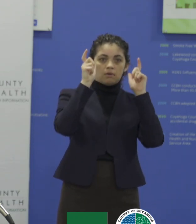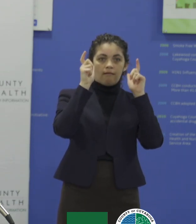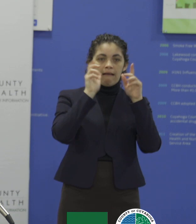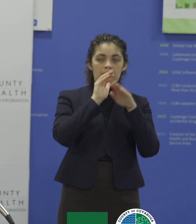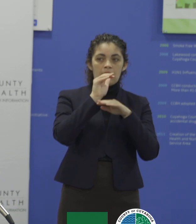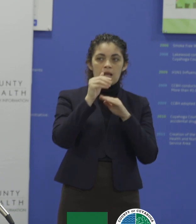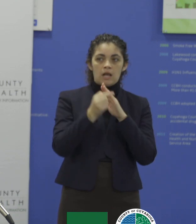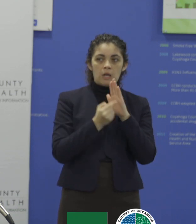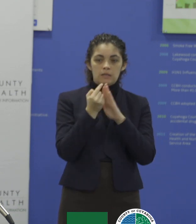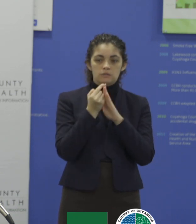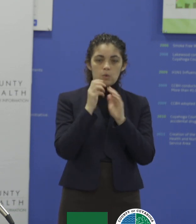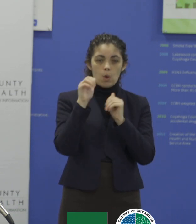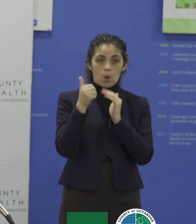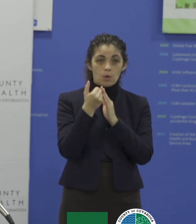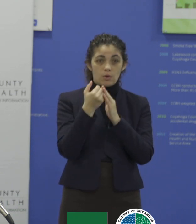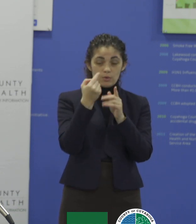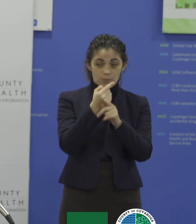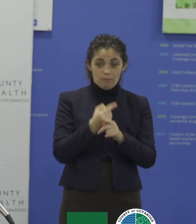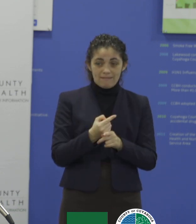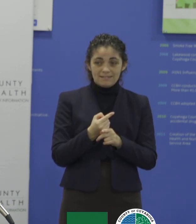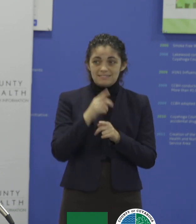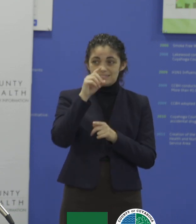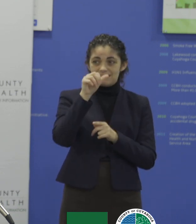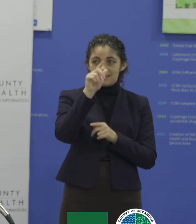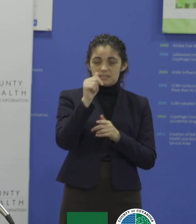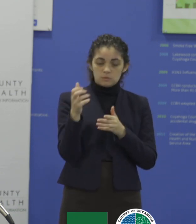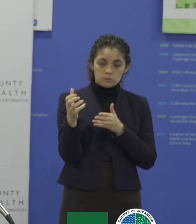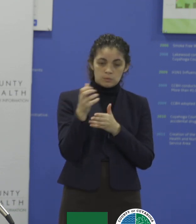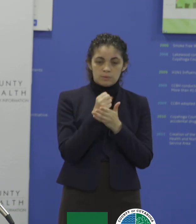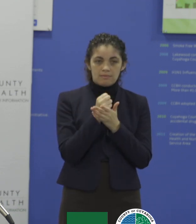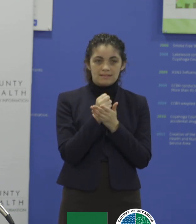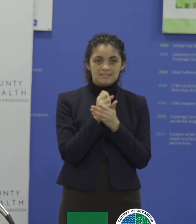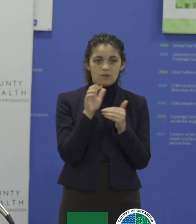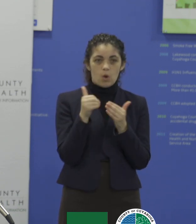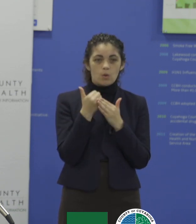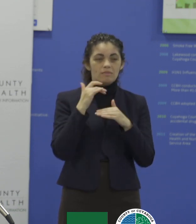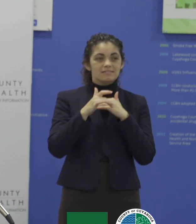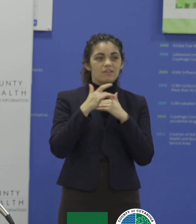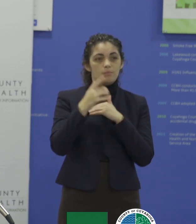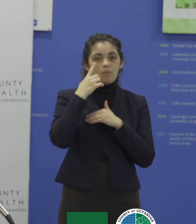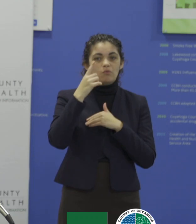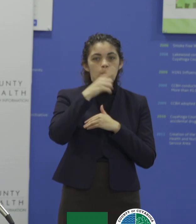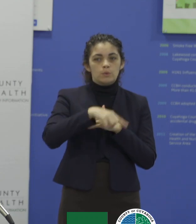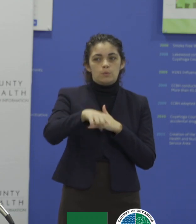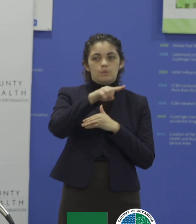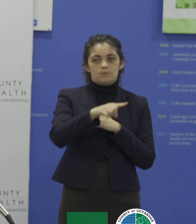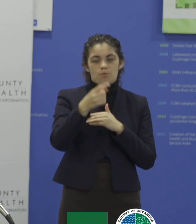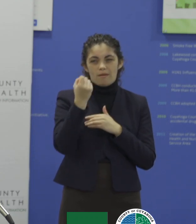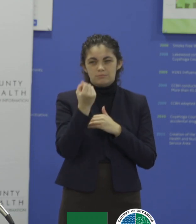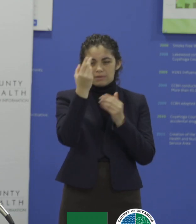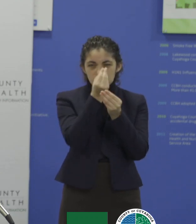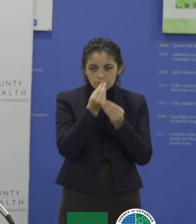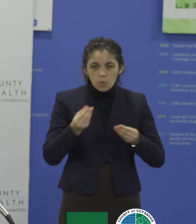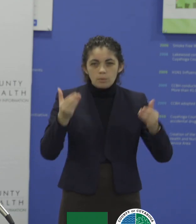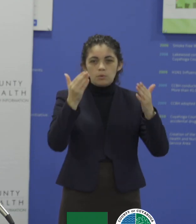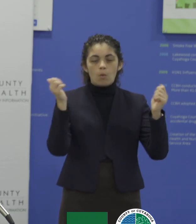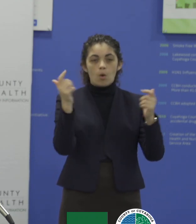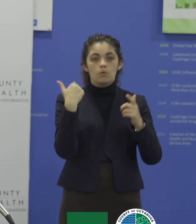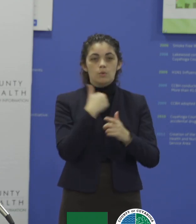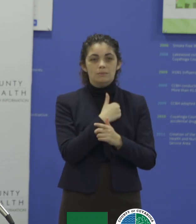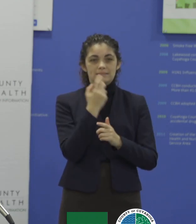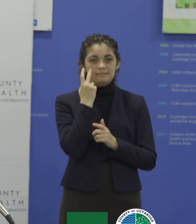most up-to-date data is accurate and available for you to inform the community of where we